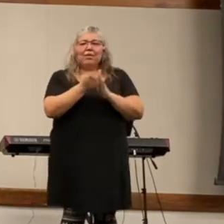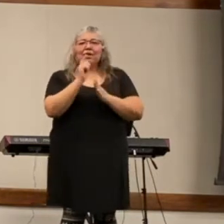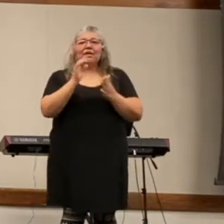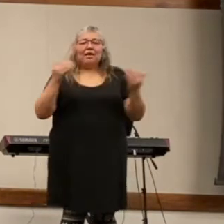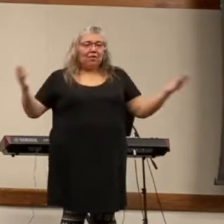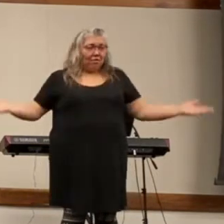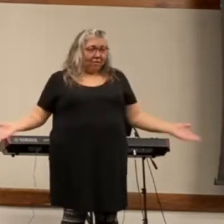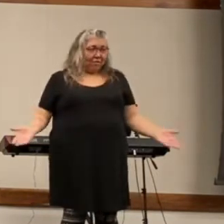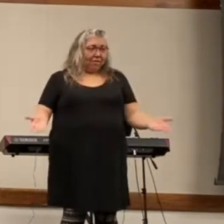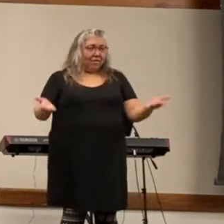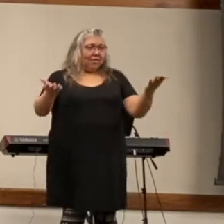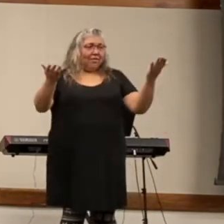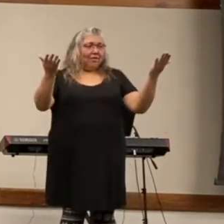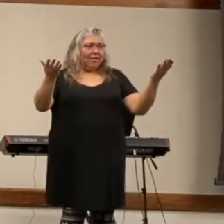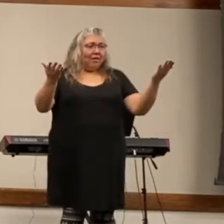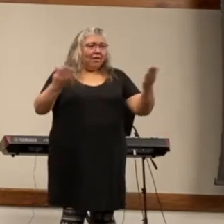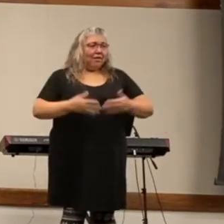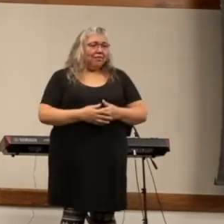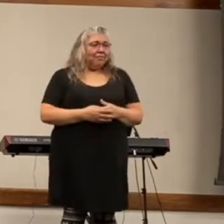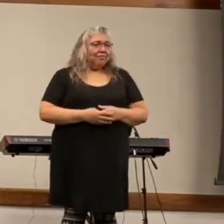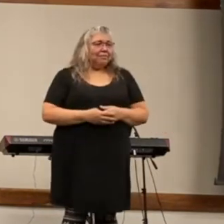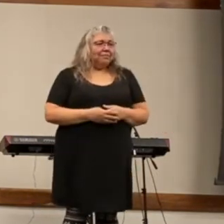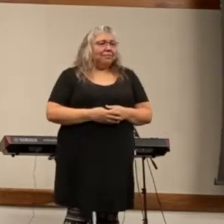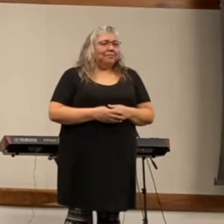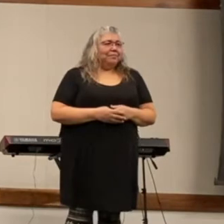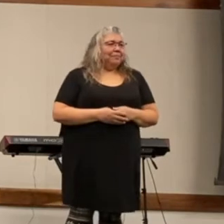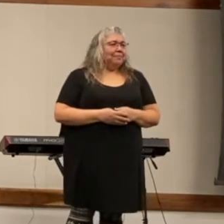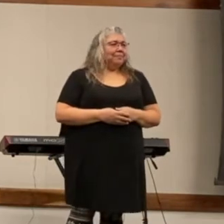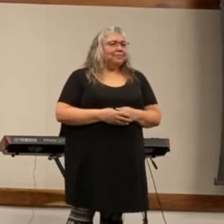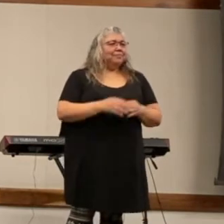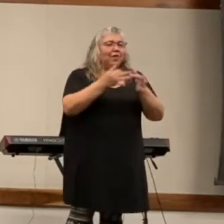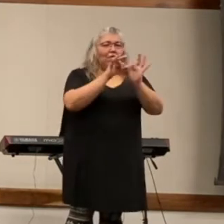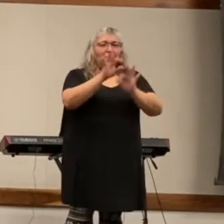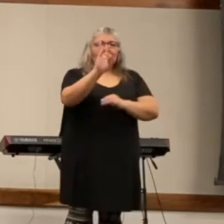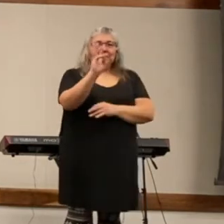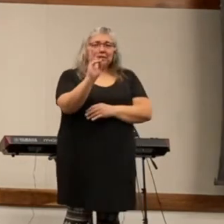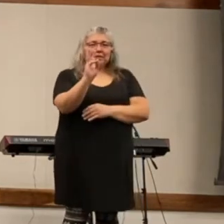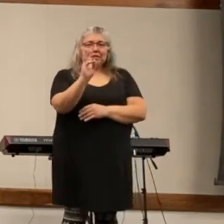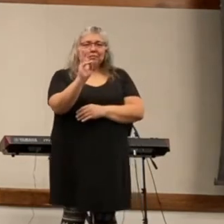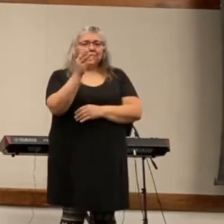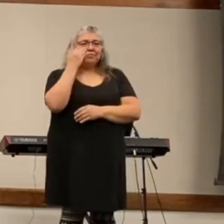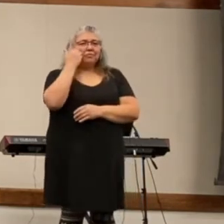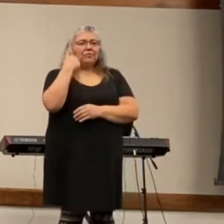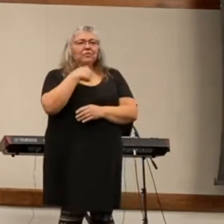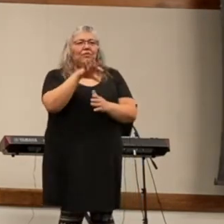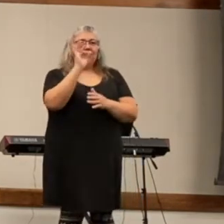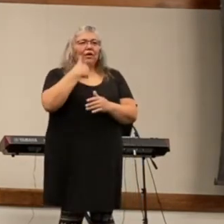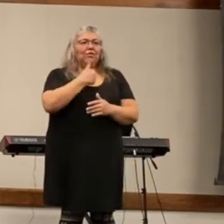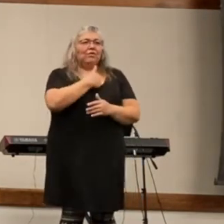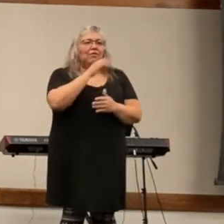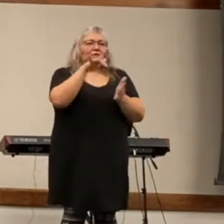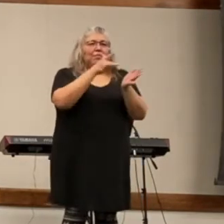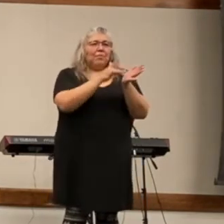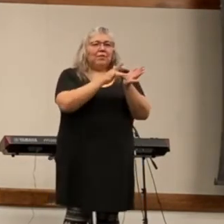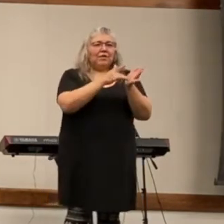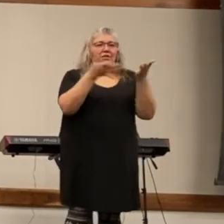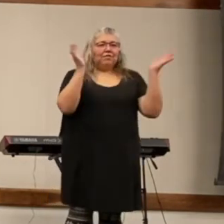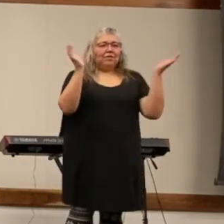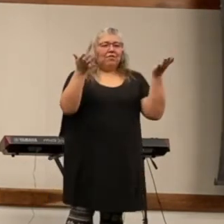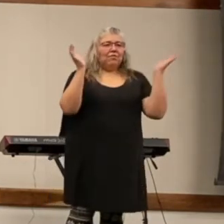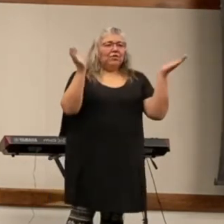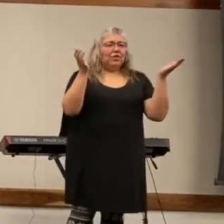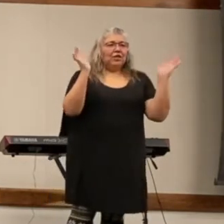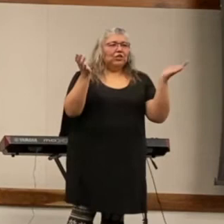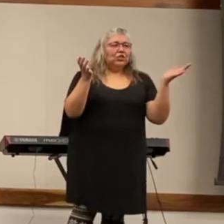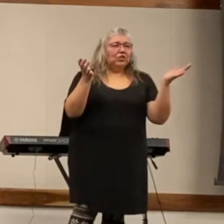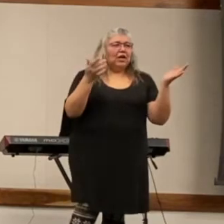We'll stand as we read God's word today. Starting in verse 6. I know that we find ourselves in the middle of a conversation,